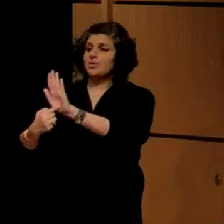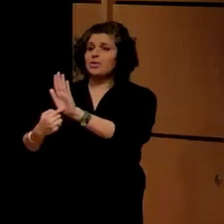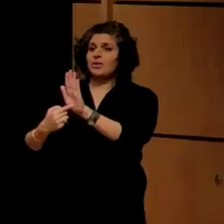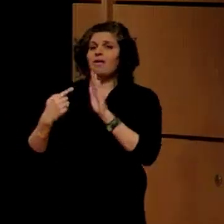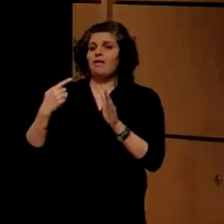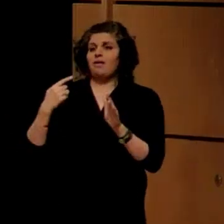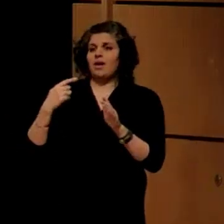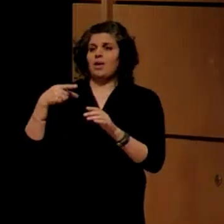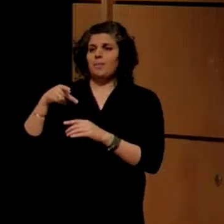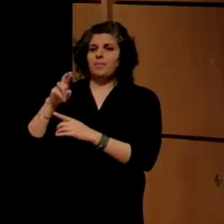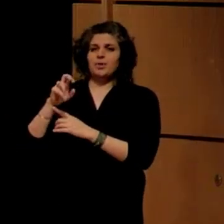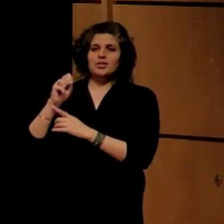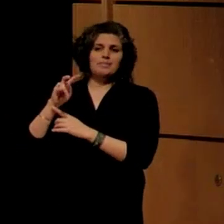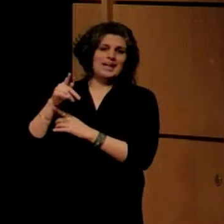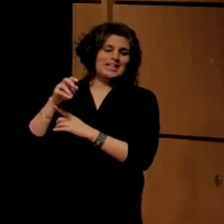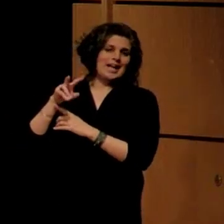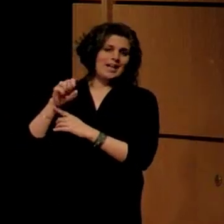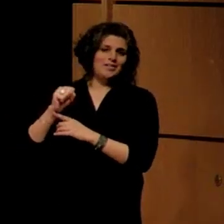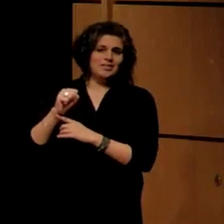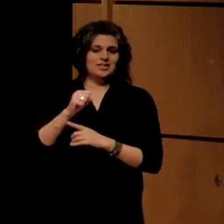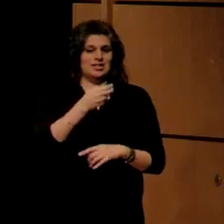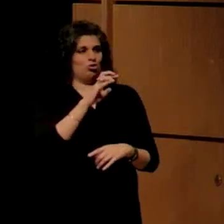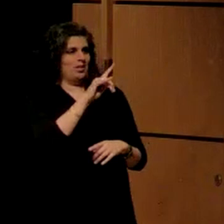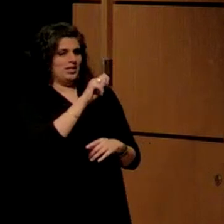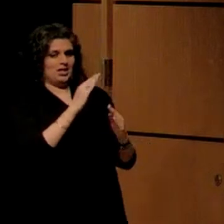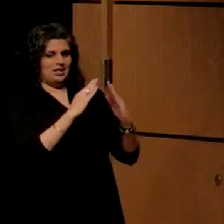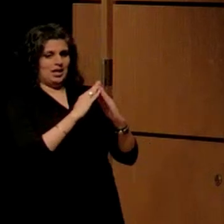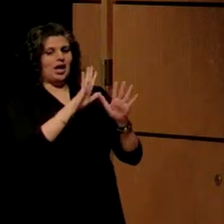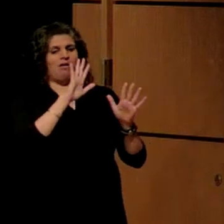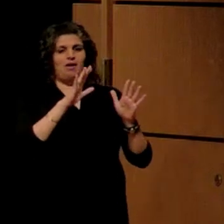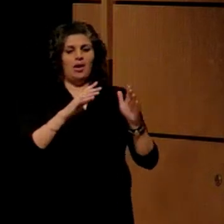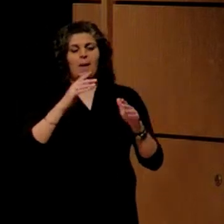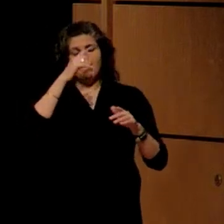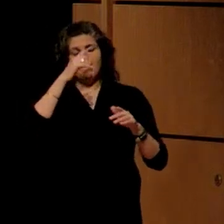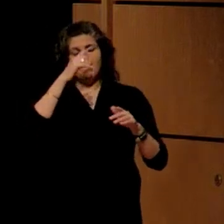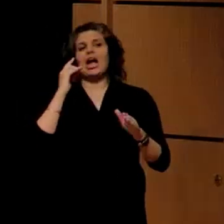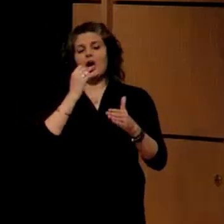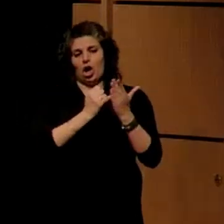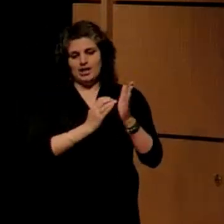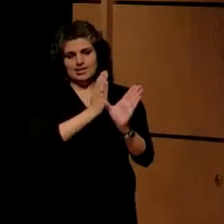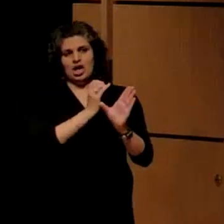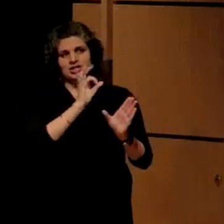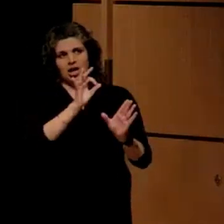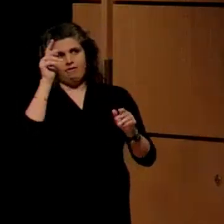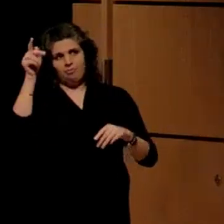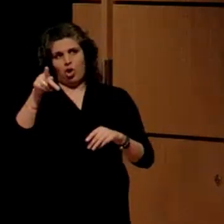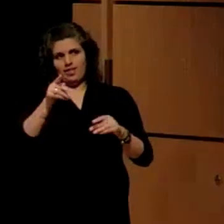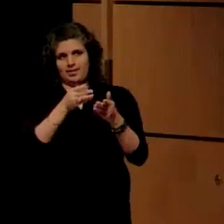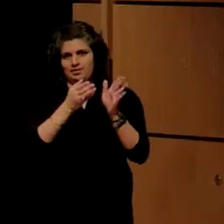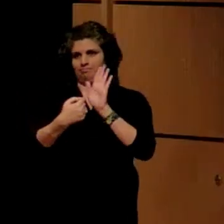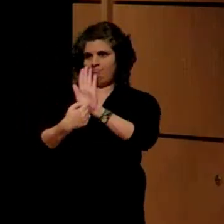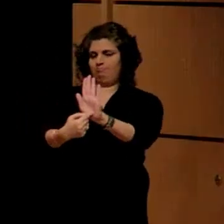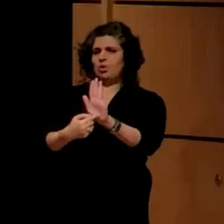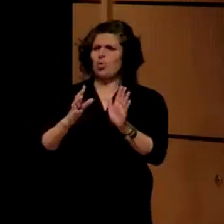exhibitions Perspectives and Sherita Town, a Black Arts Ecology of Portland, we are working in ways that are new and exciting